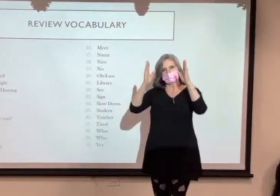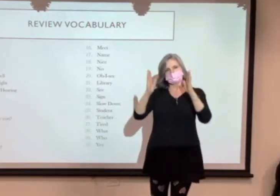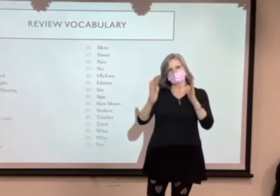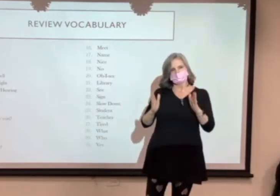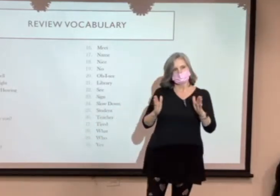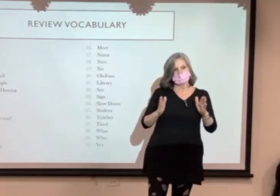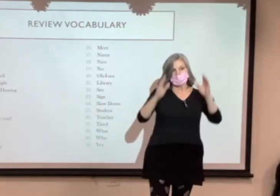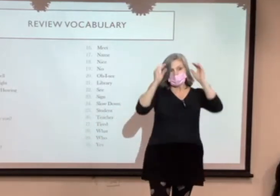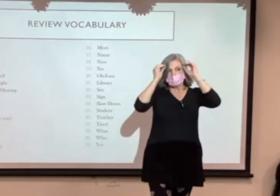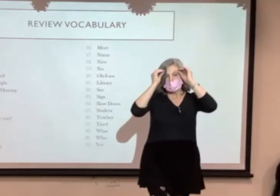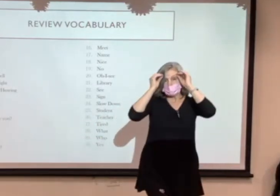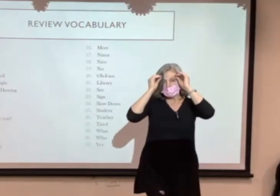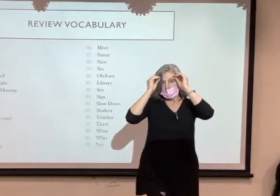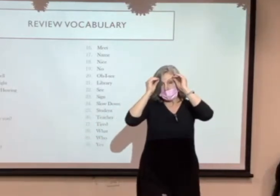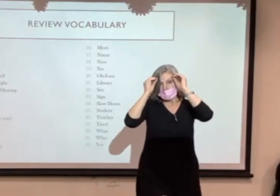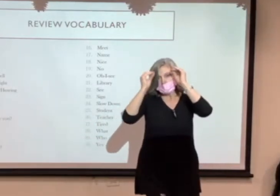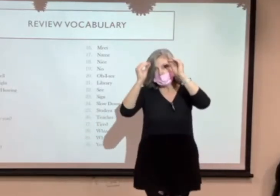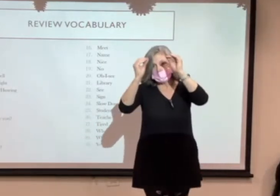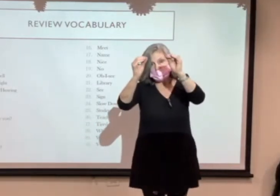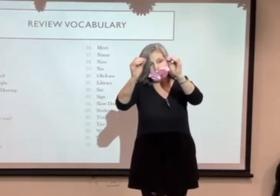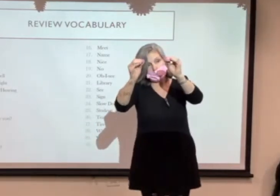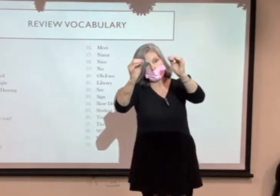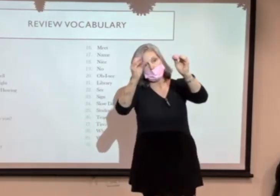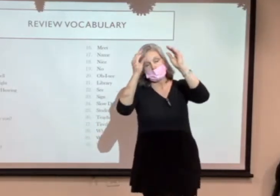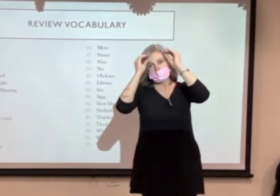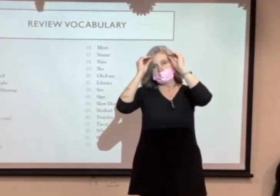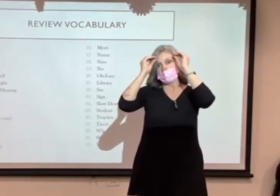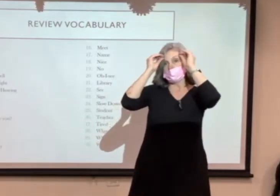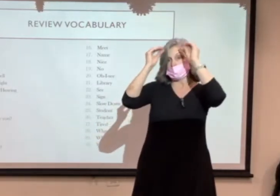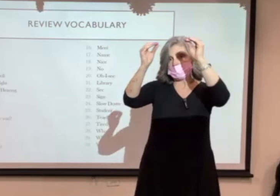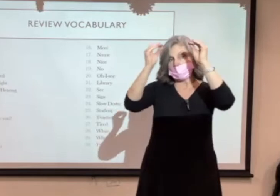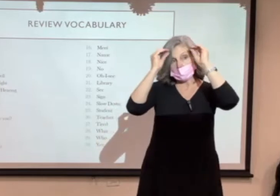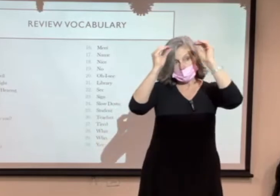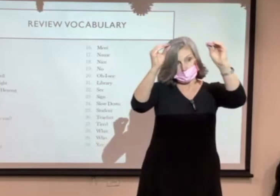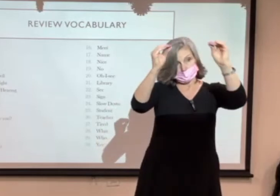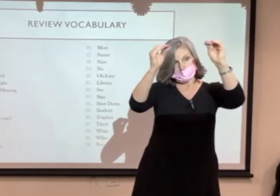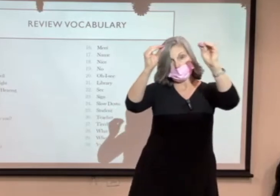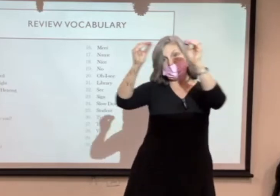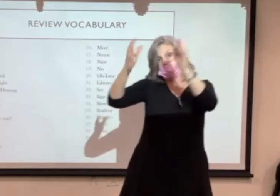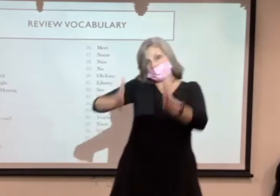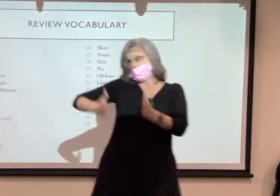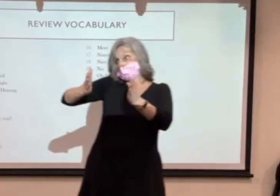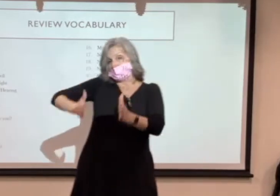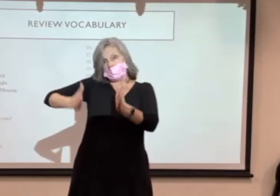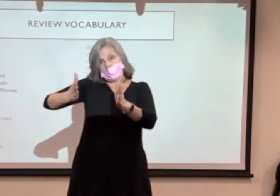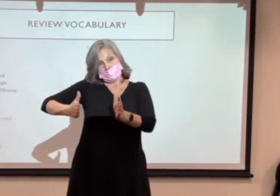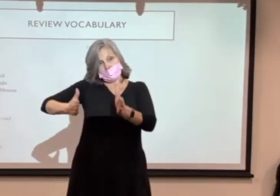teacher, taking information from my head and giving it to you. The verb to teach, the person who's doing the